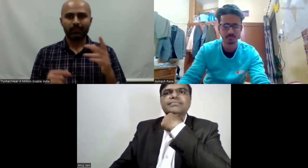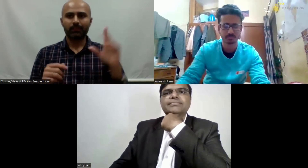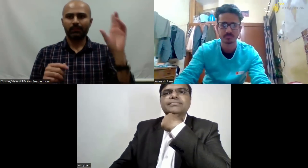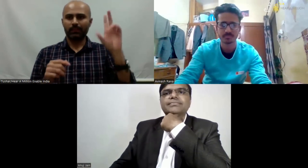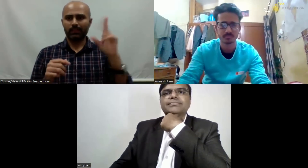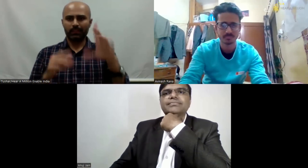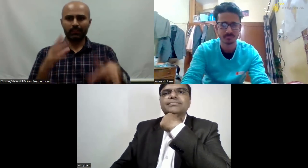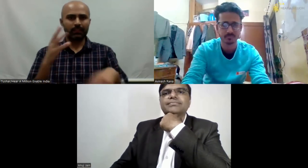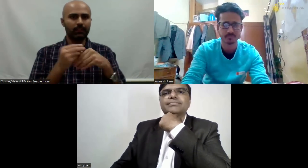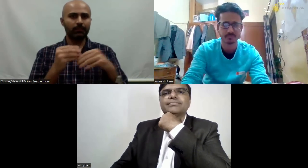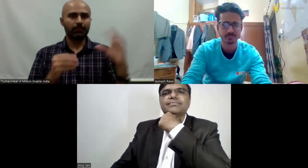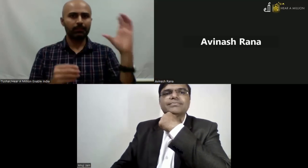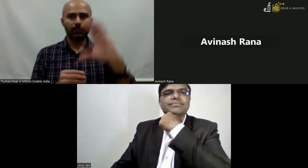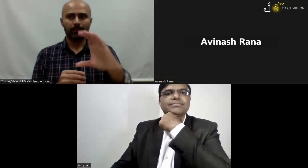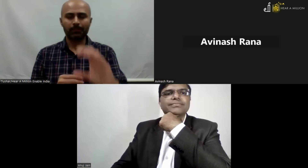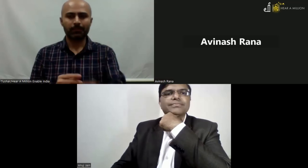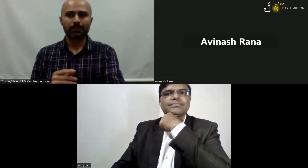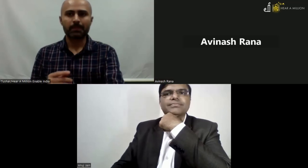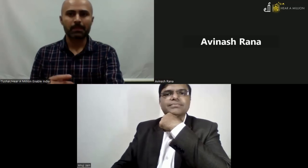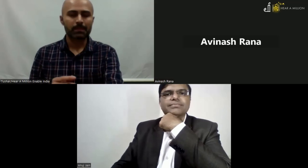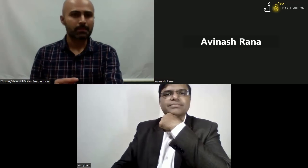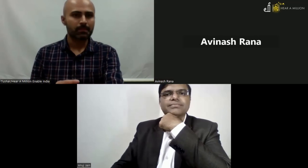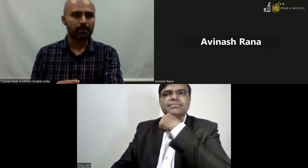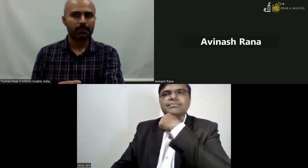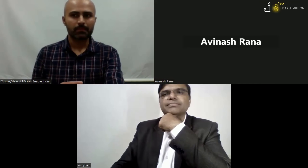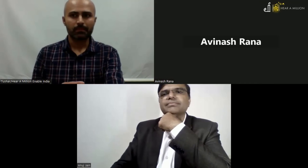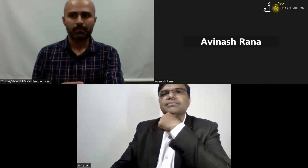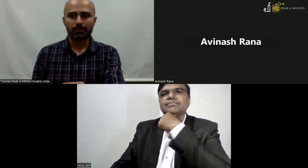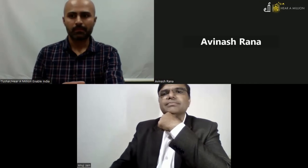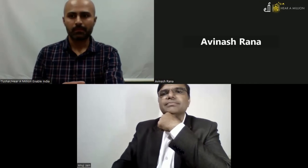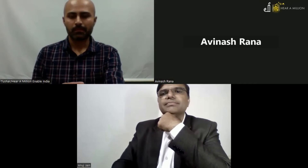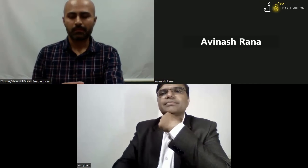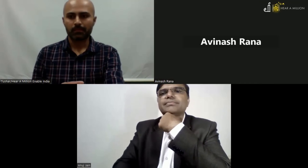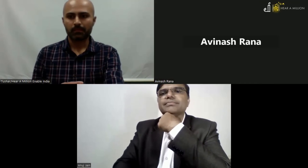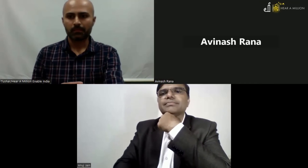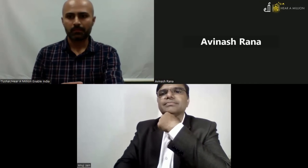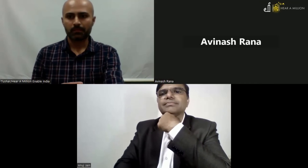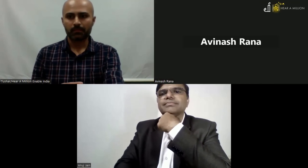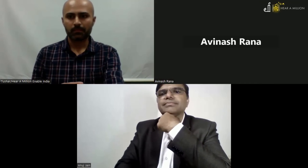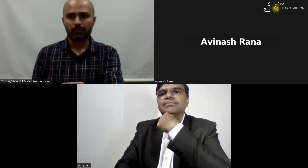the another person from the audience.